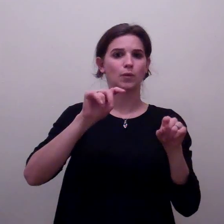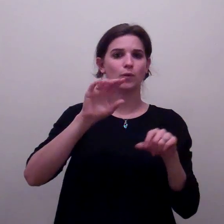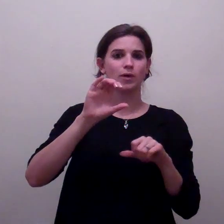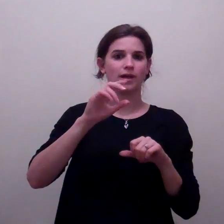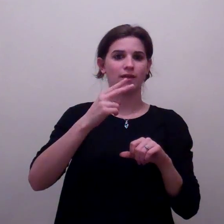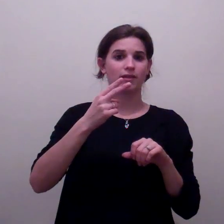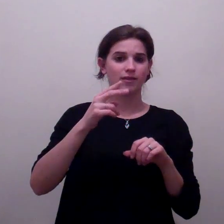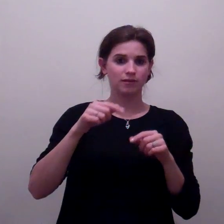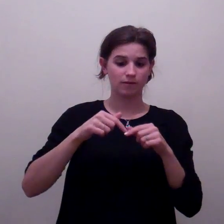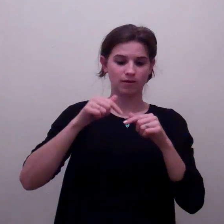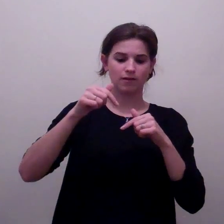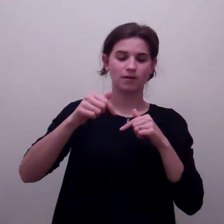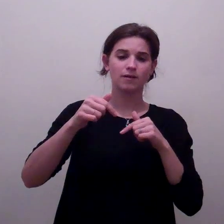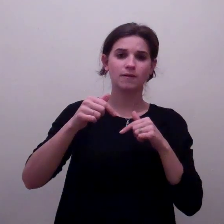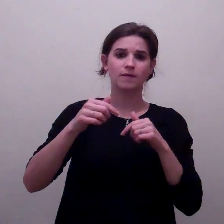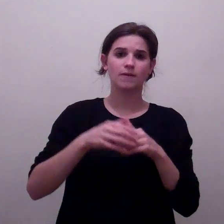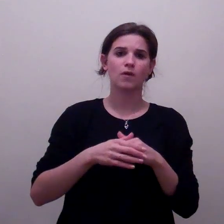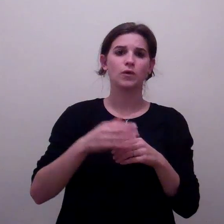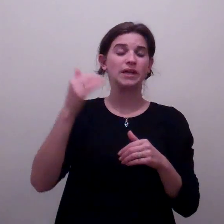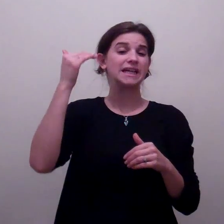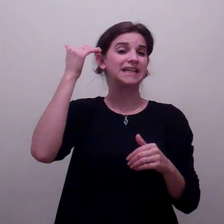thick Mr. Jones wants the floor to be.